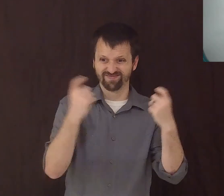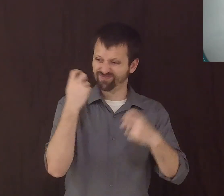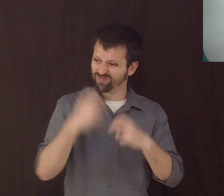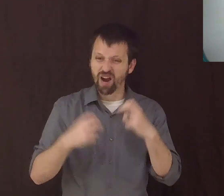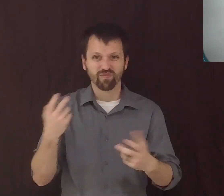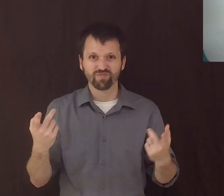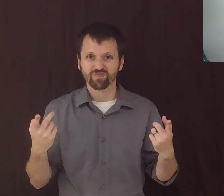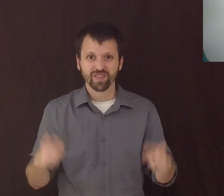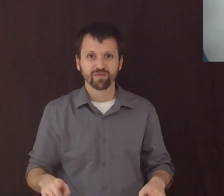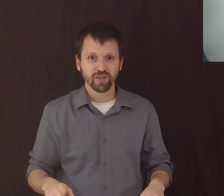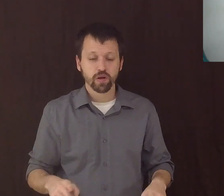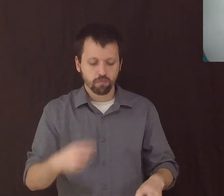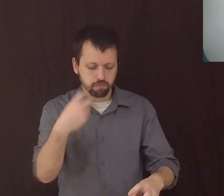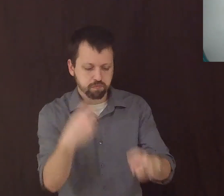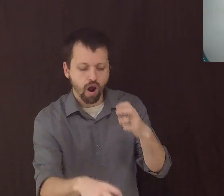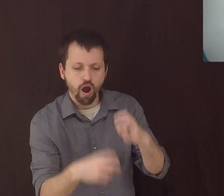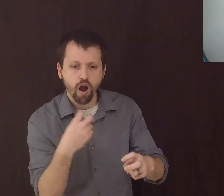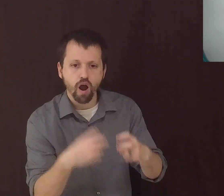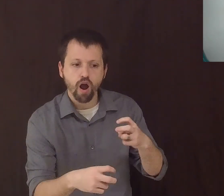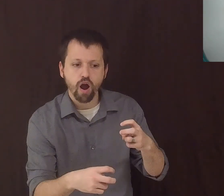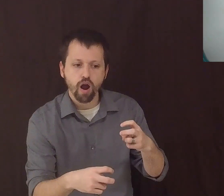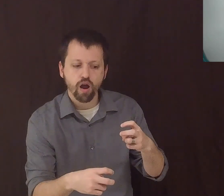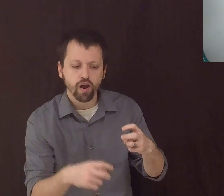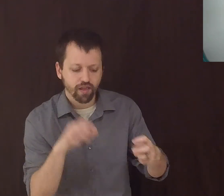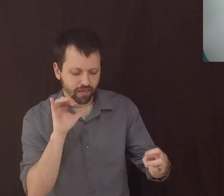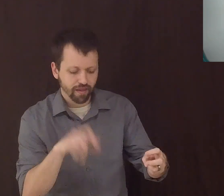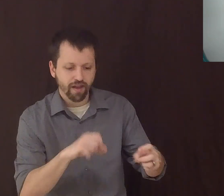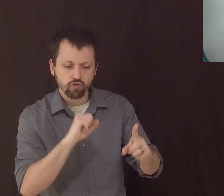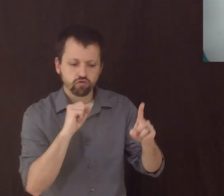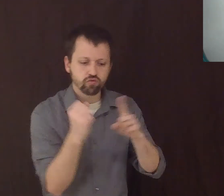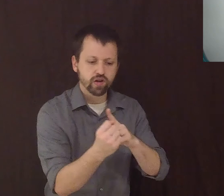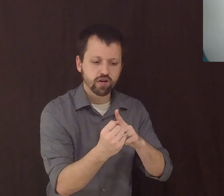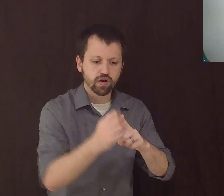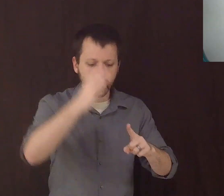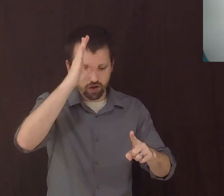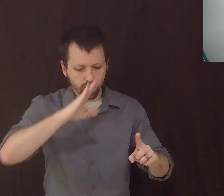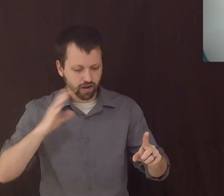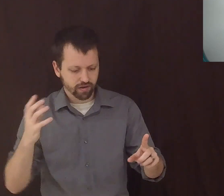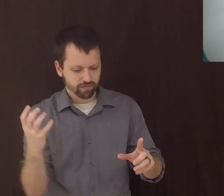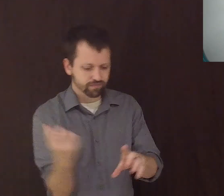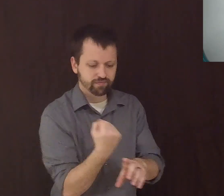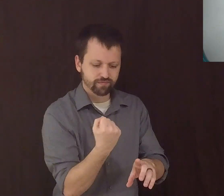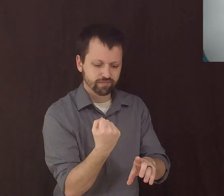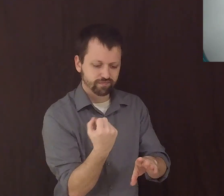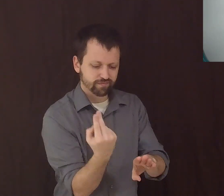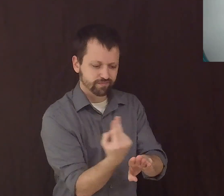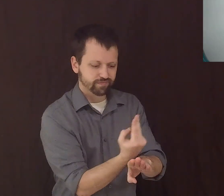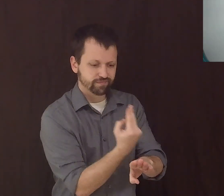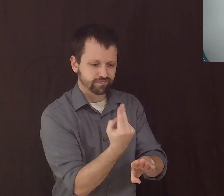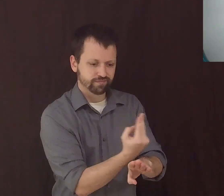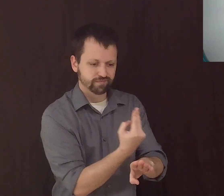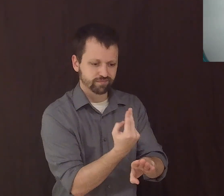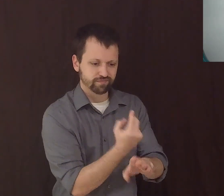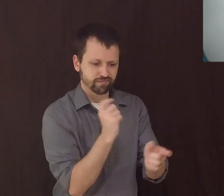adversity, God is able to take those adversities and God is able to transform that which